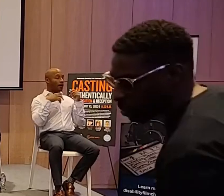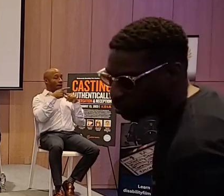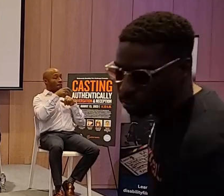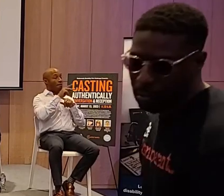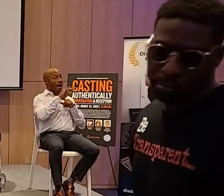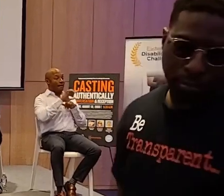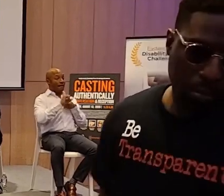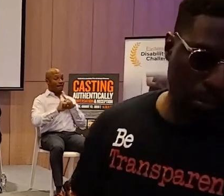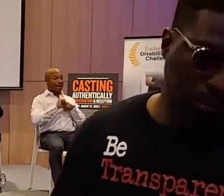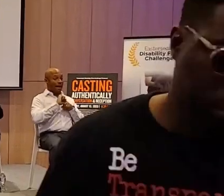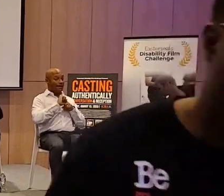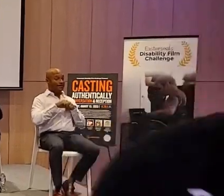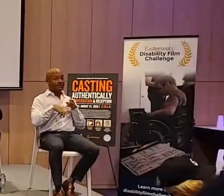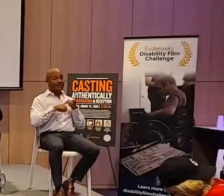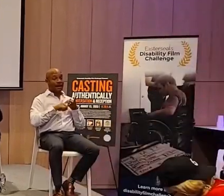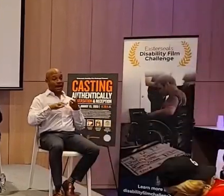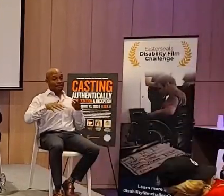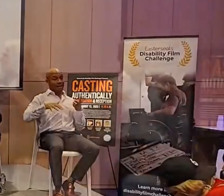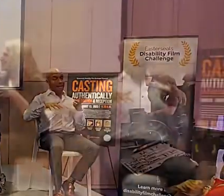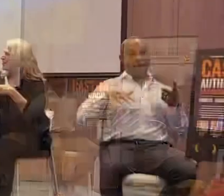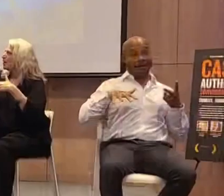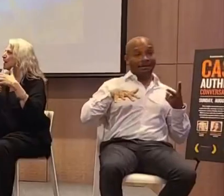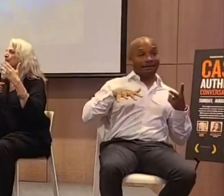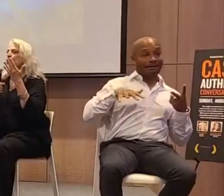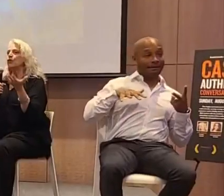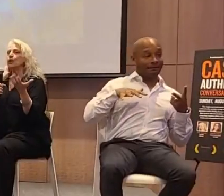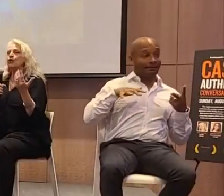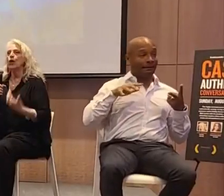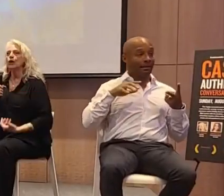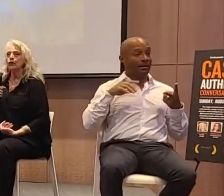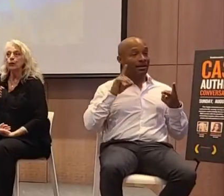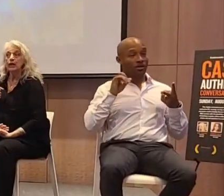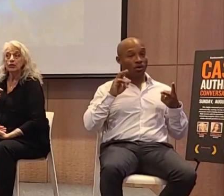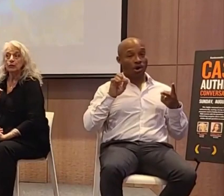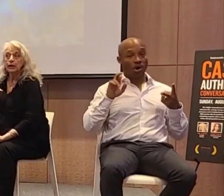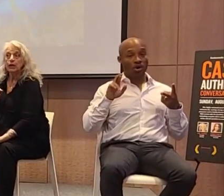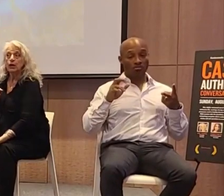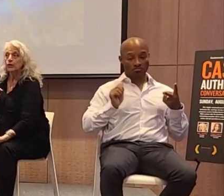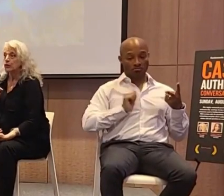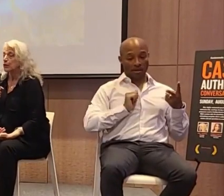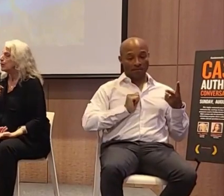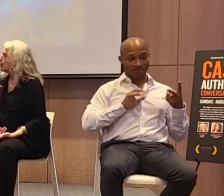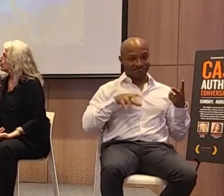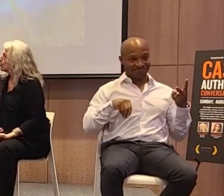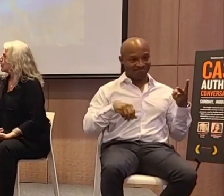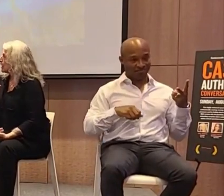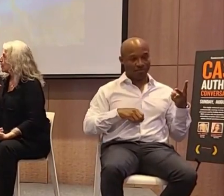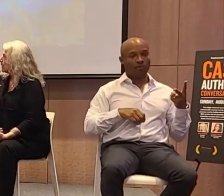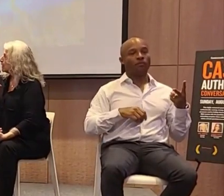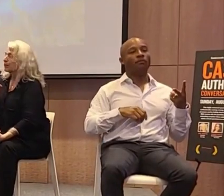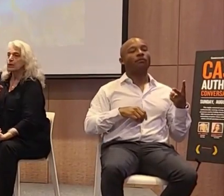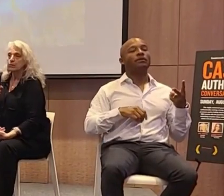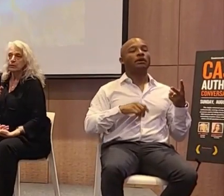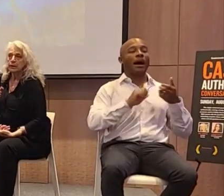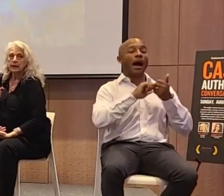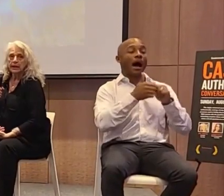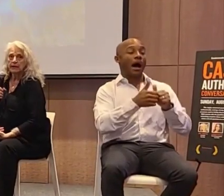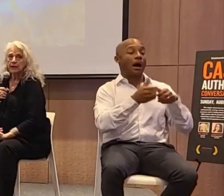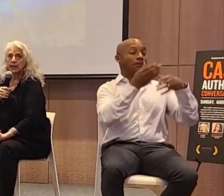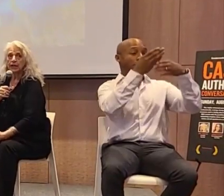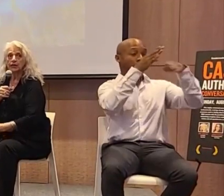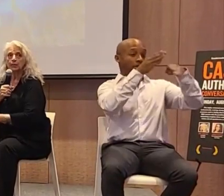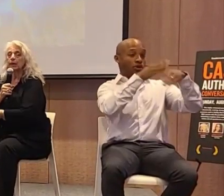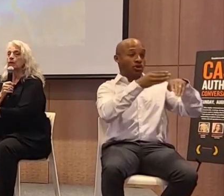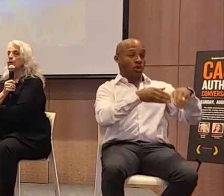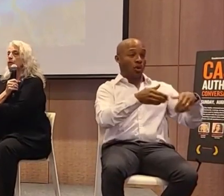disorders, including myself, you know, I mean, so it's really hard to sort of sort that away from